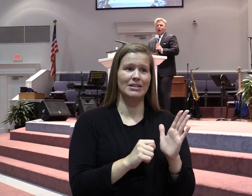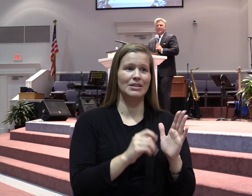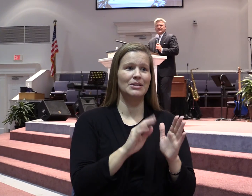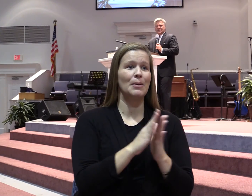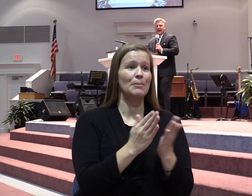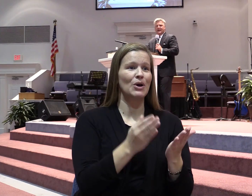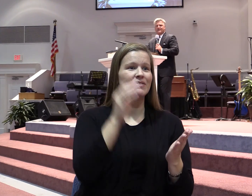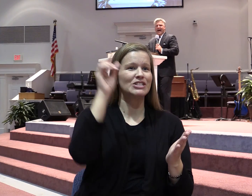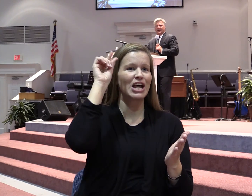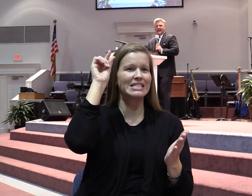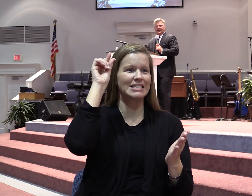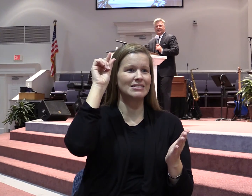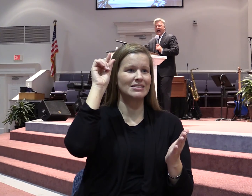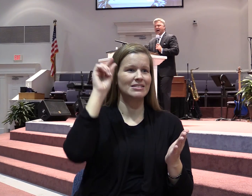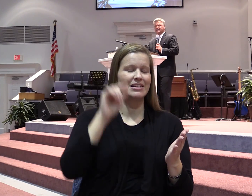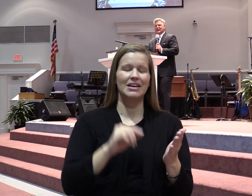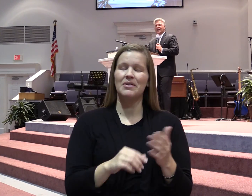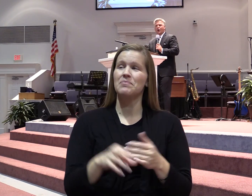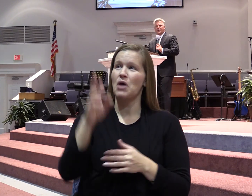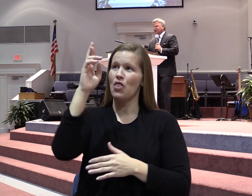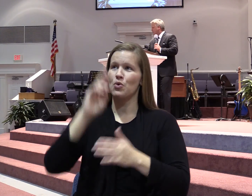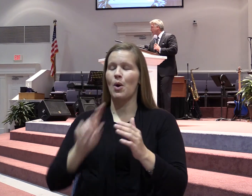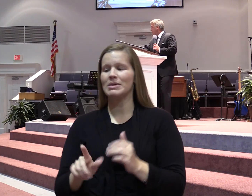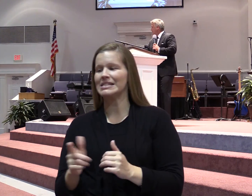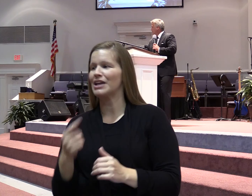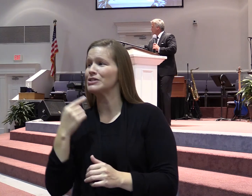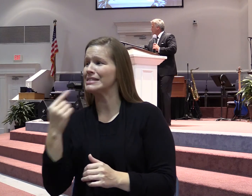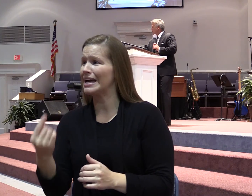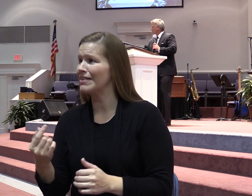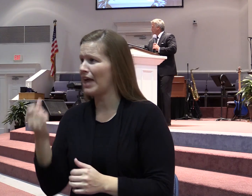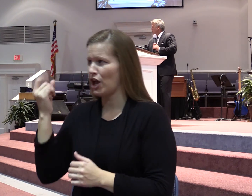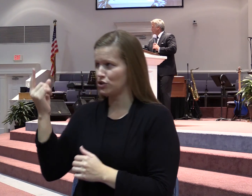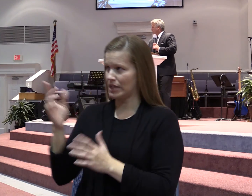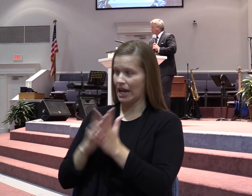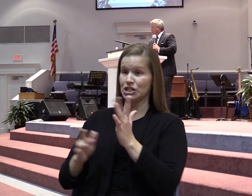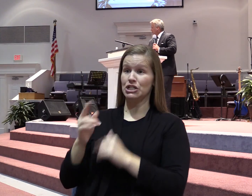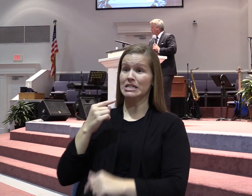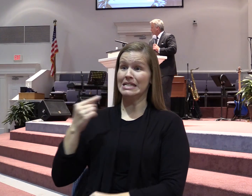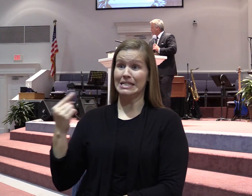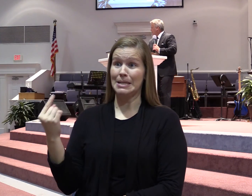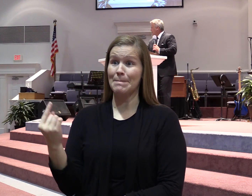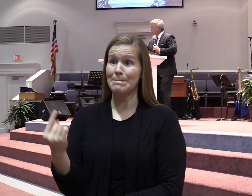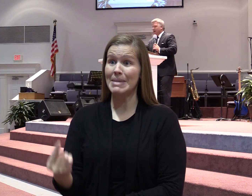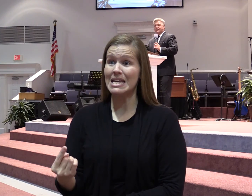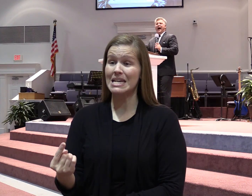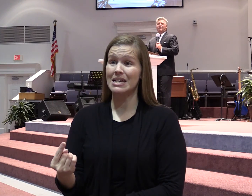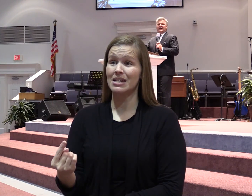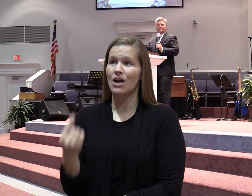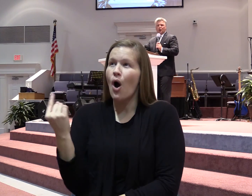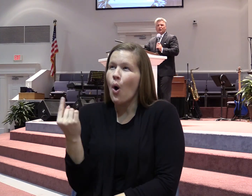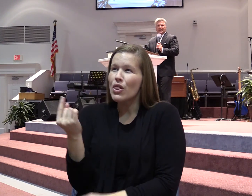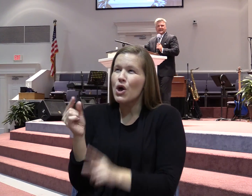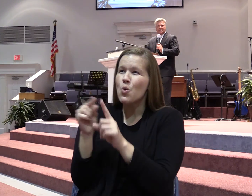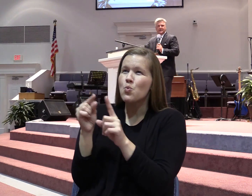The Roman centurion validated it. I understand orders. Speak. And my servant shall live. The